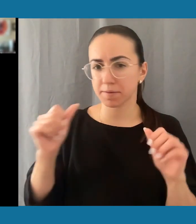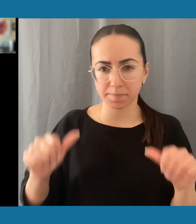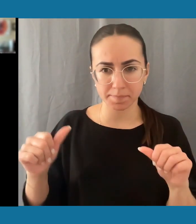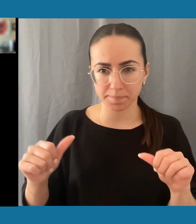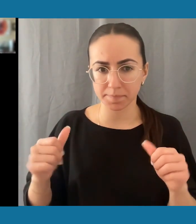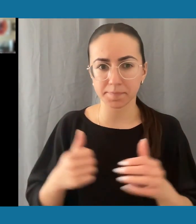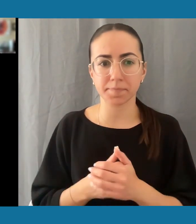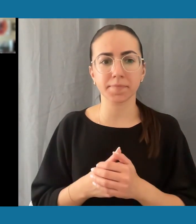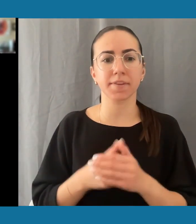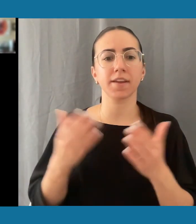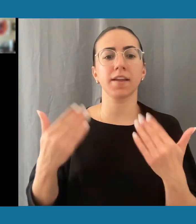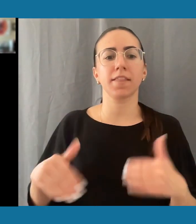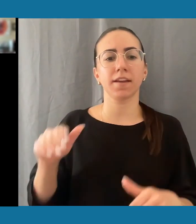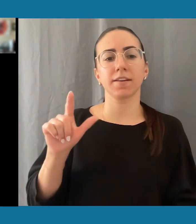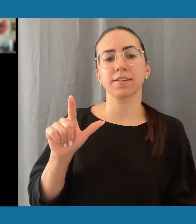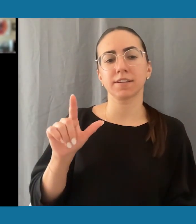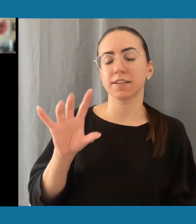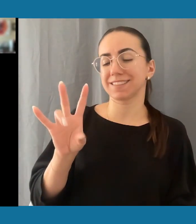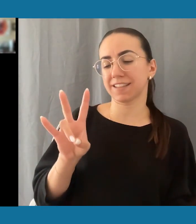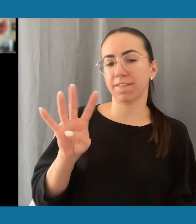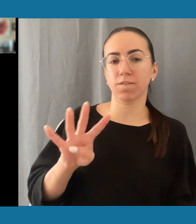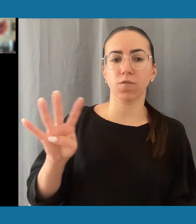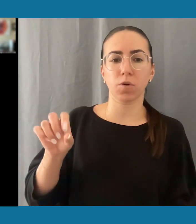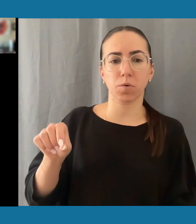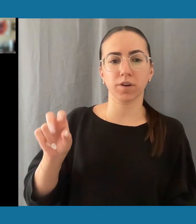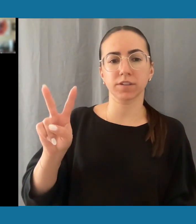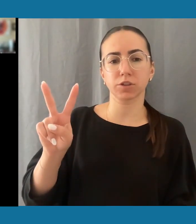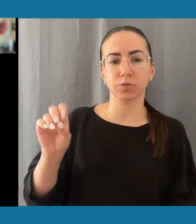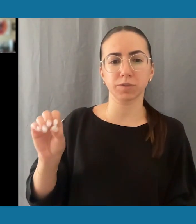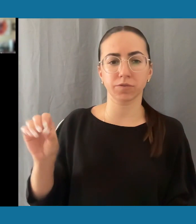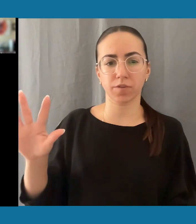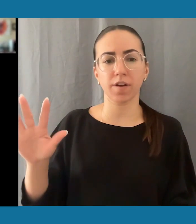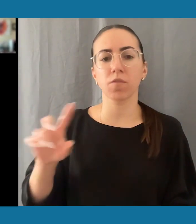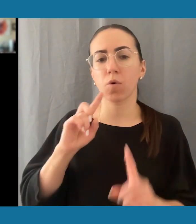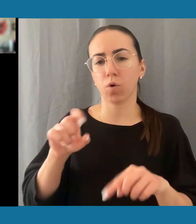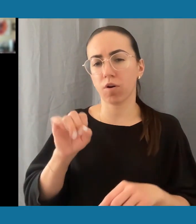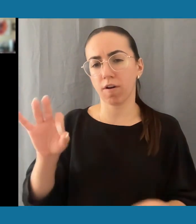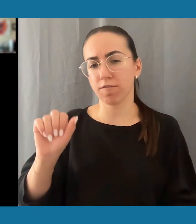744.2005 order of appointment. All of those are for